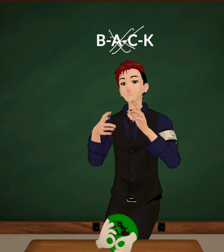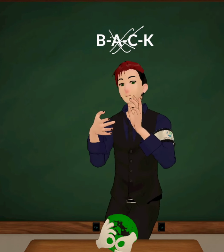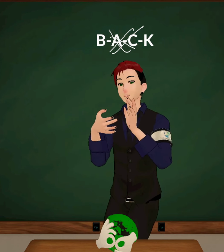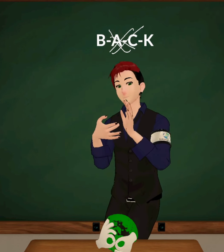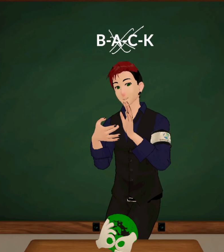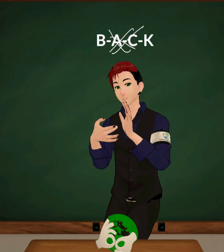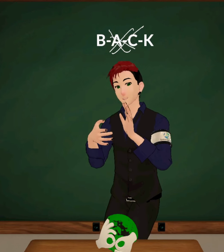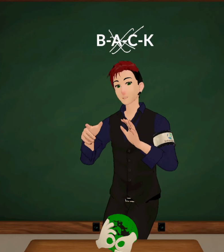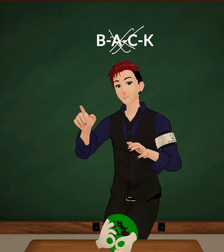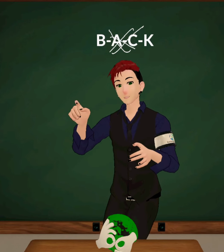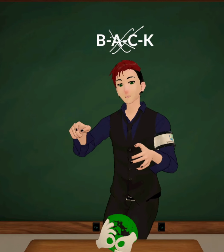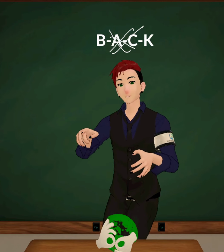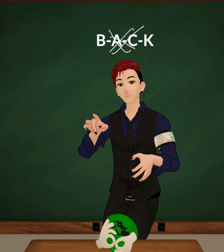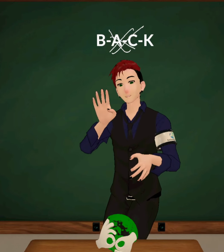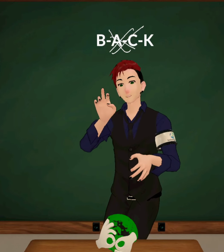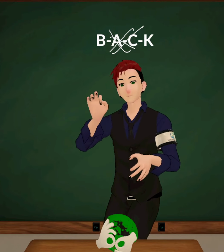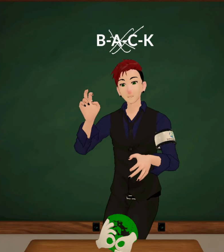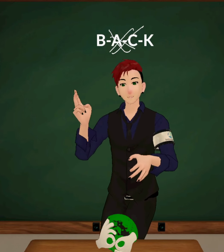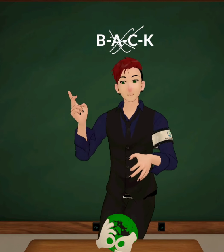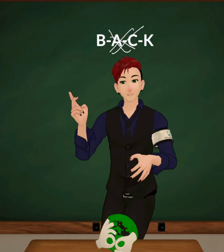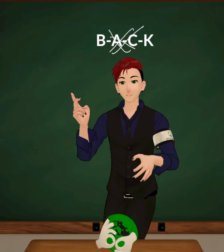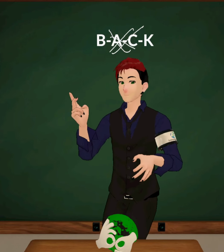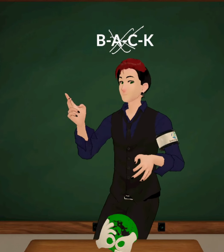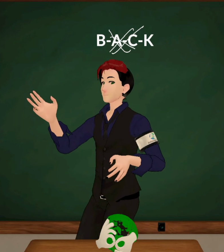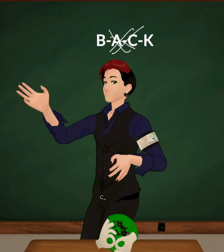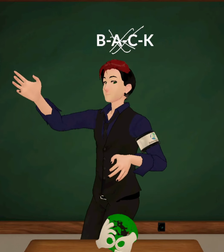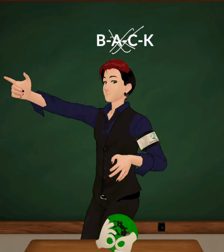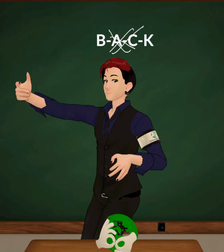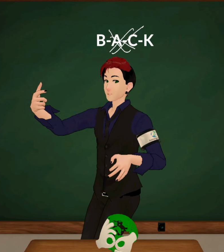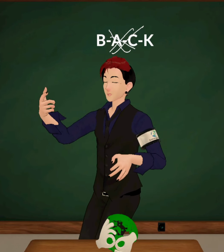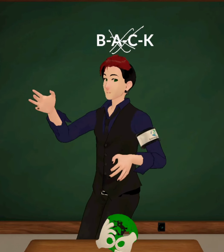But technically, you're supposed to have BACK. Are